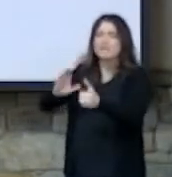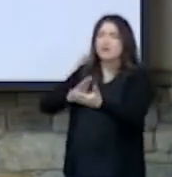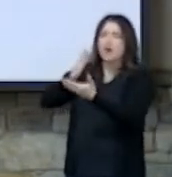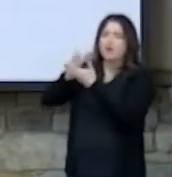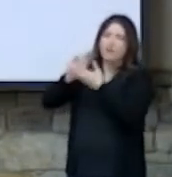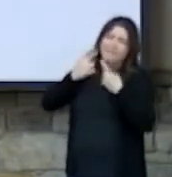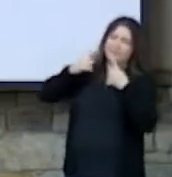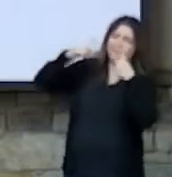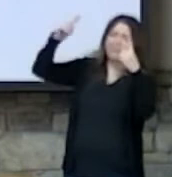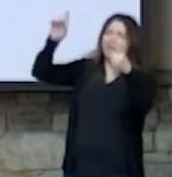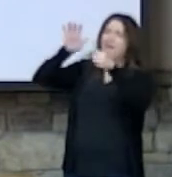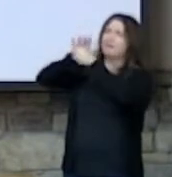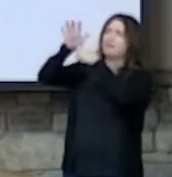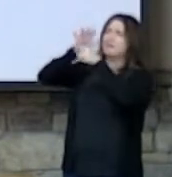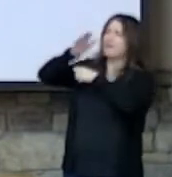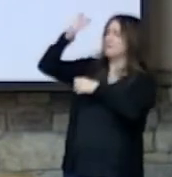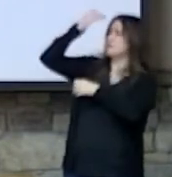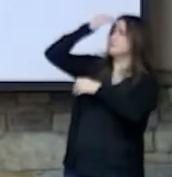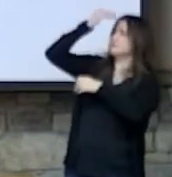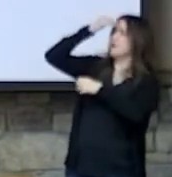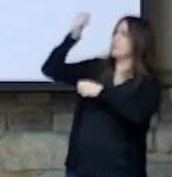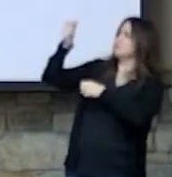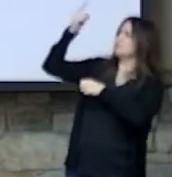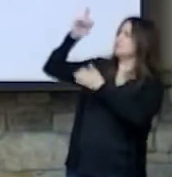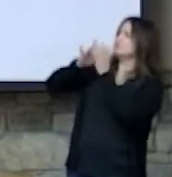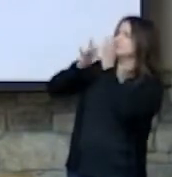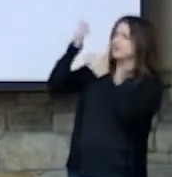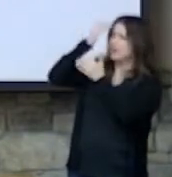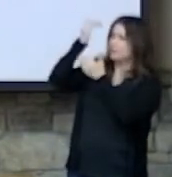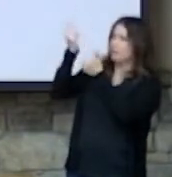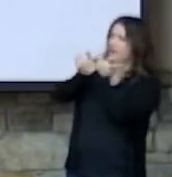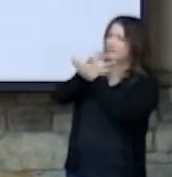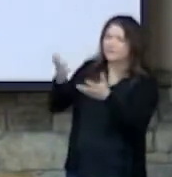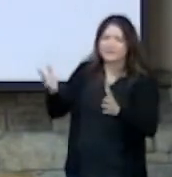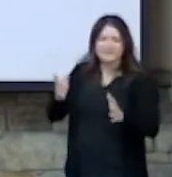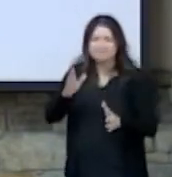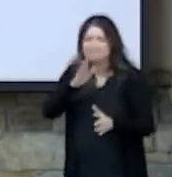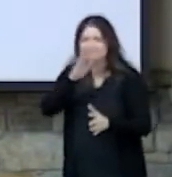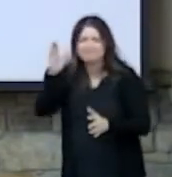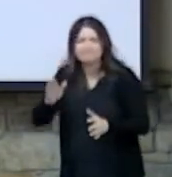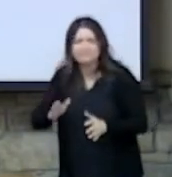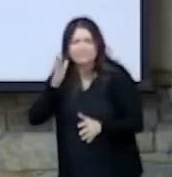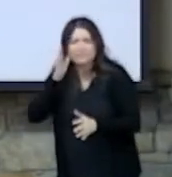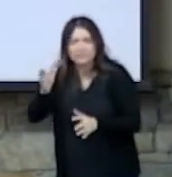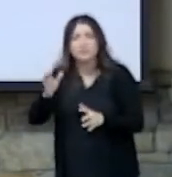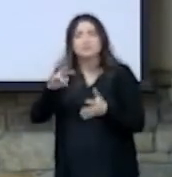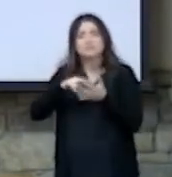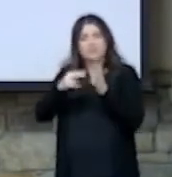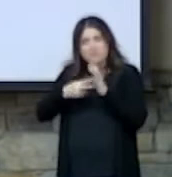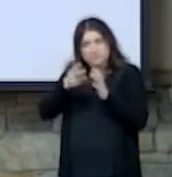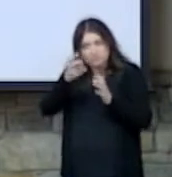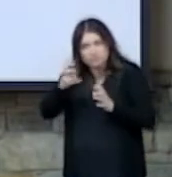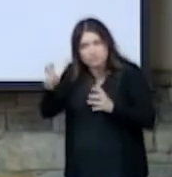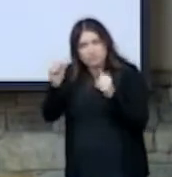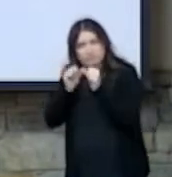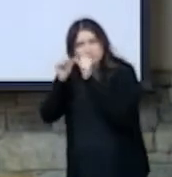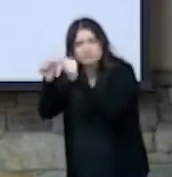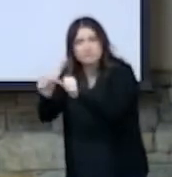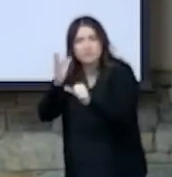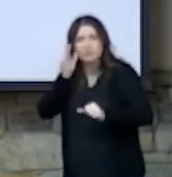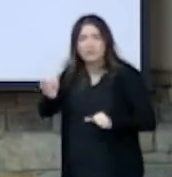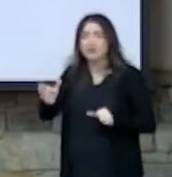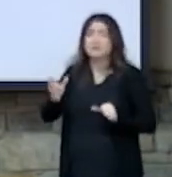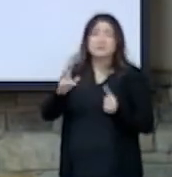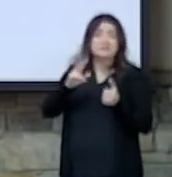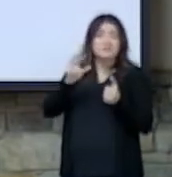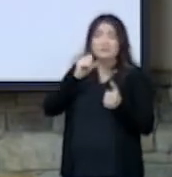and understanding of Jesus and who he is and what he means to us in our lives. And so we don't have to look